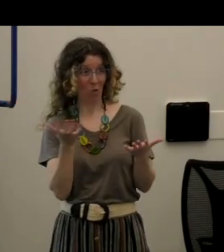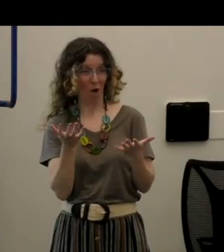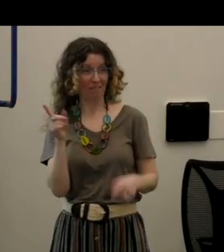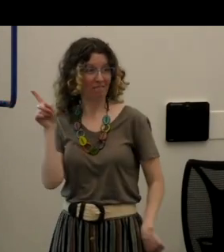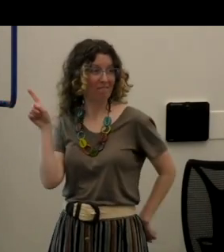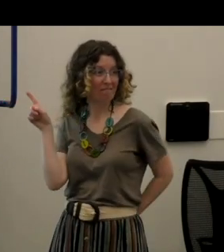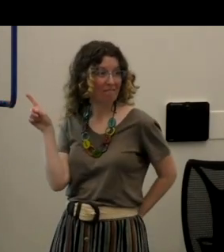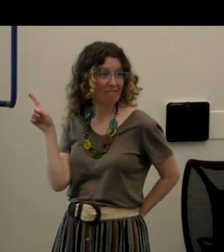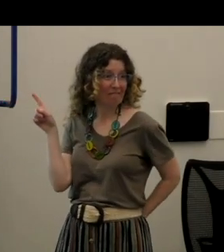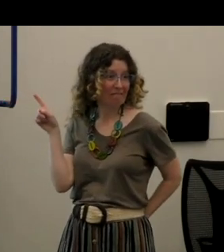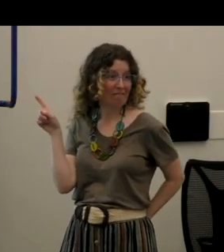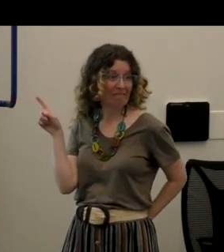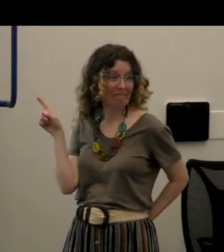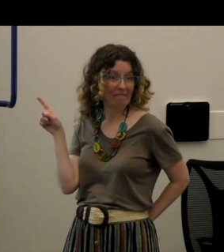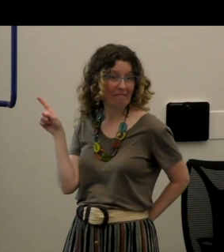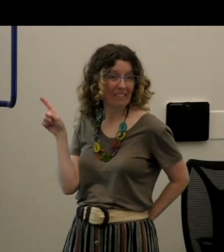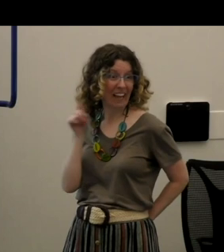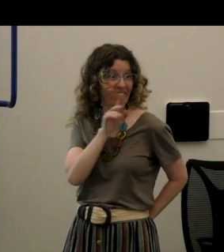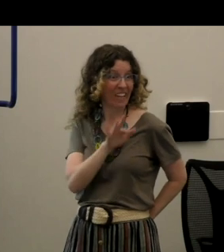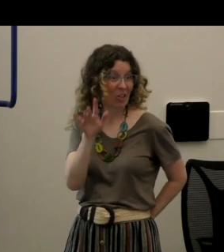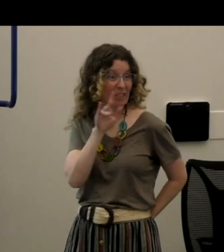You notice that most of them look like what?